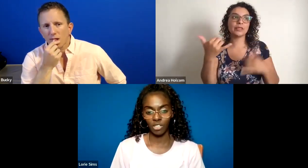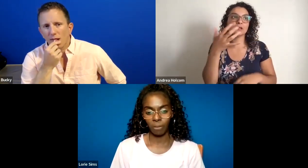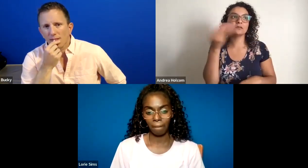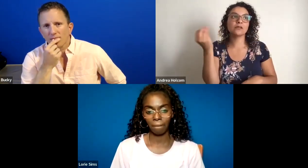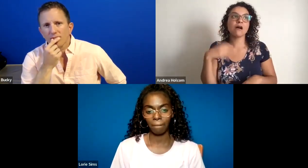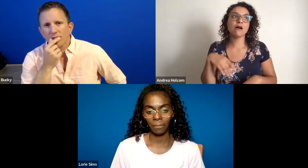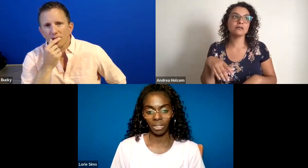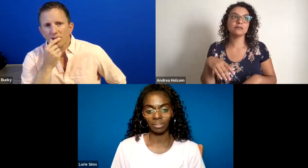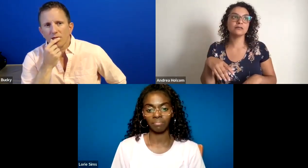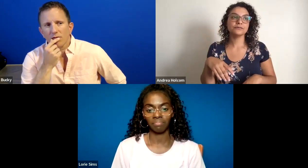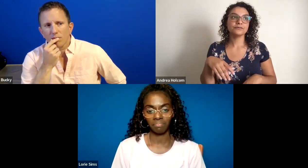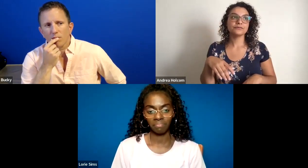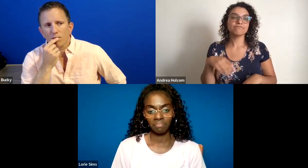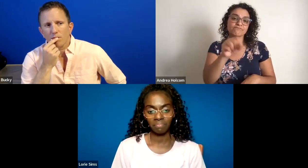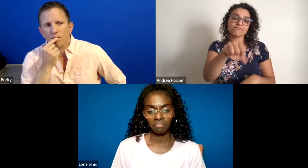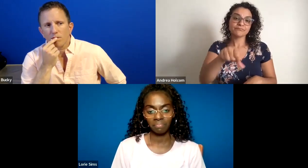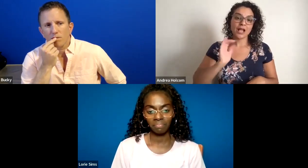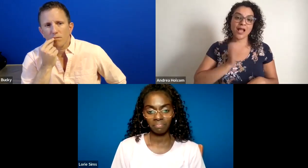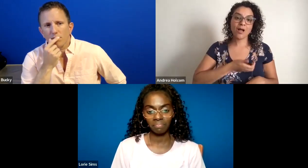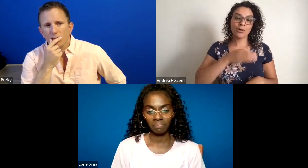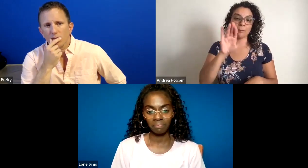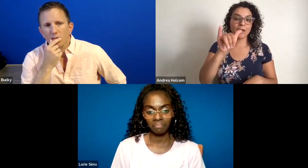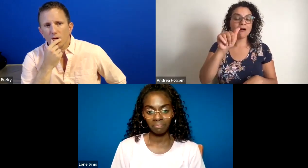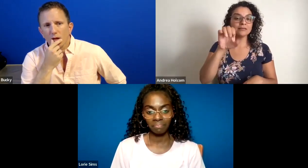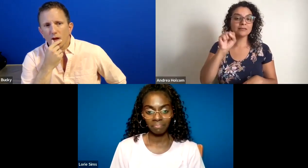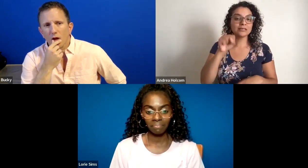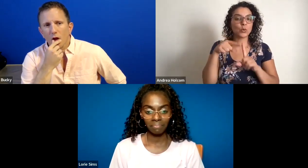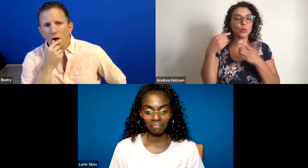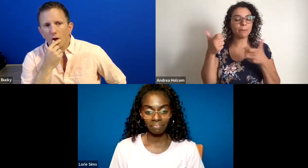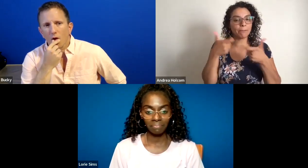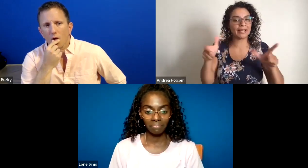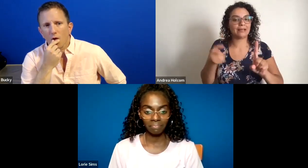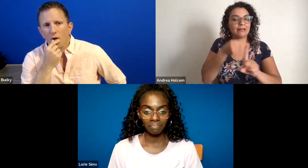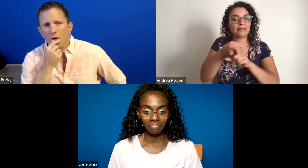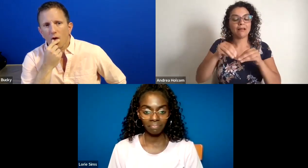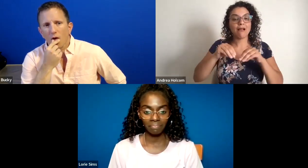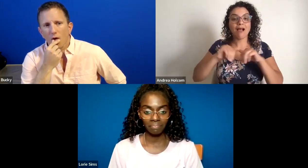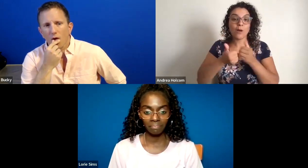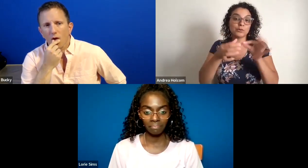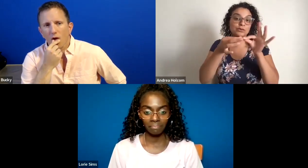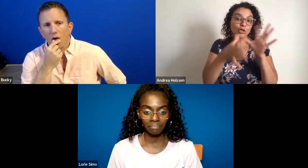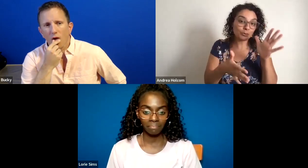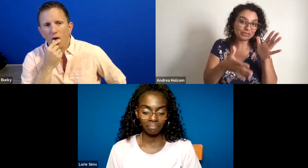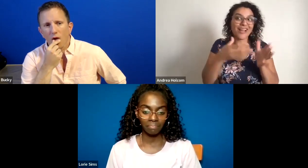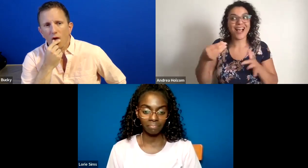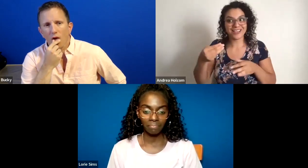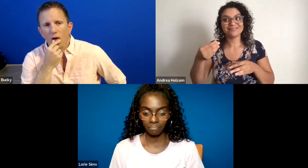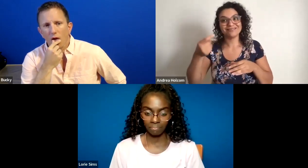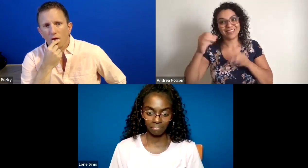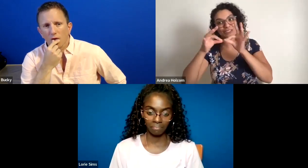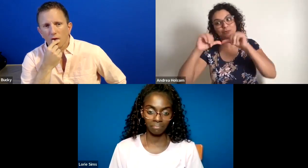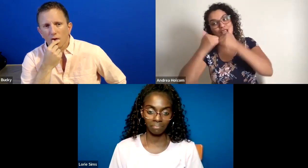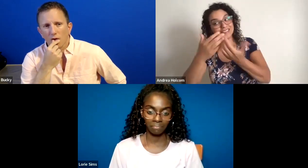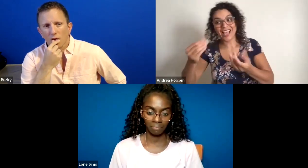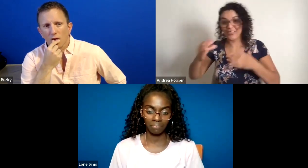There are so many layers to this topic, and our biases really can impact